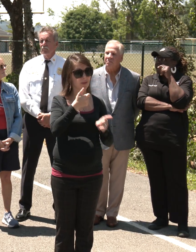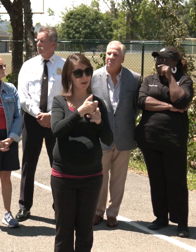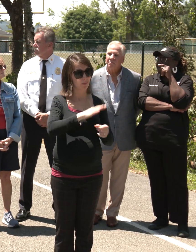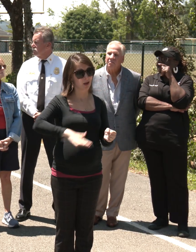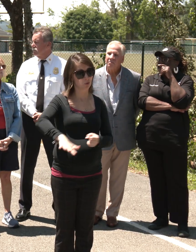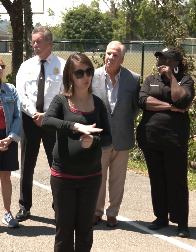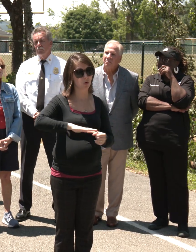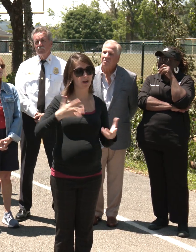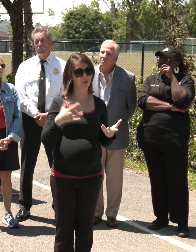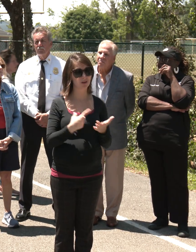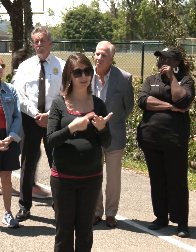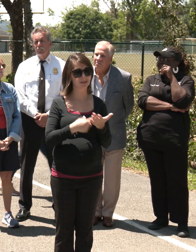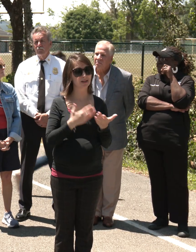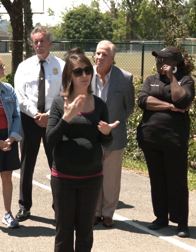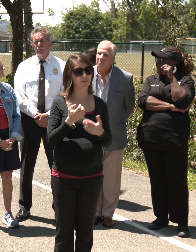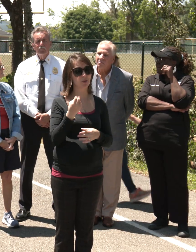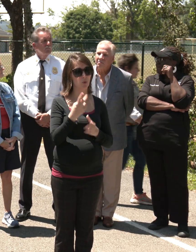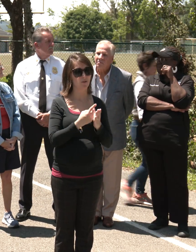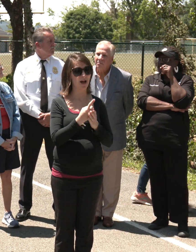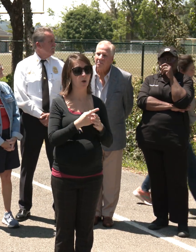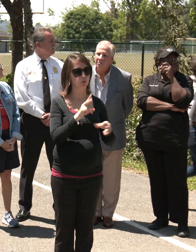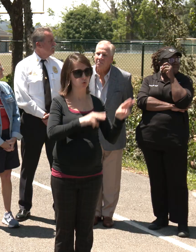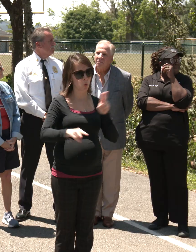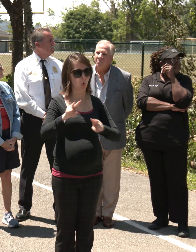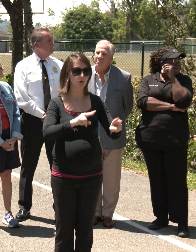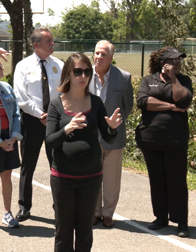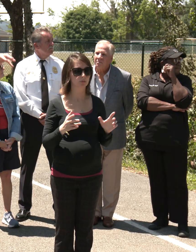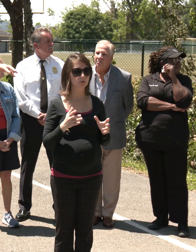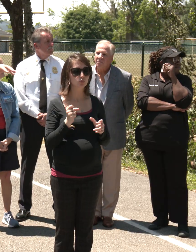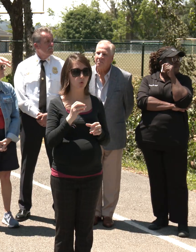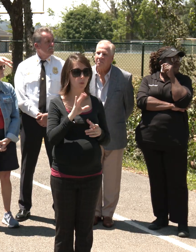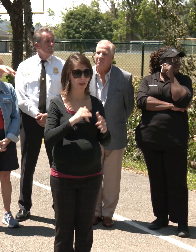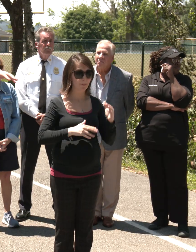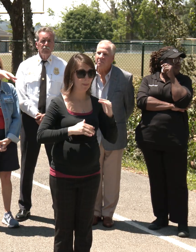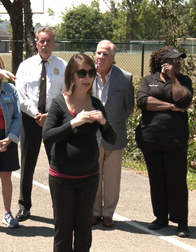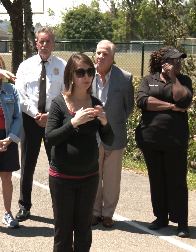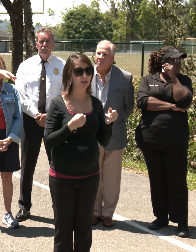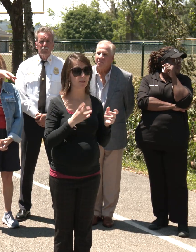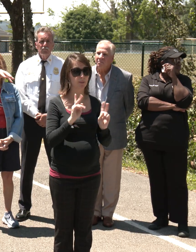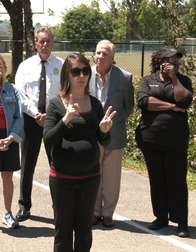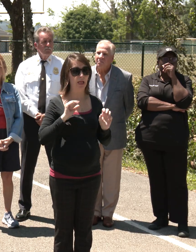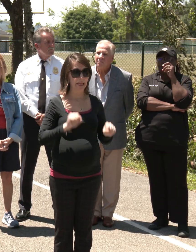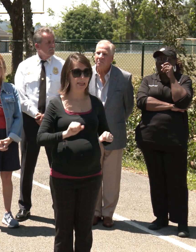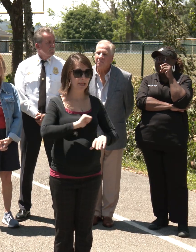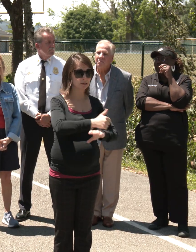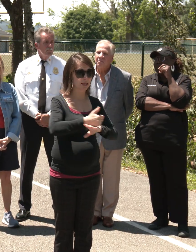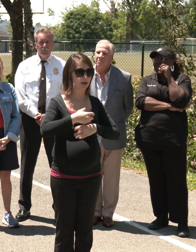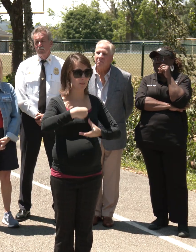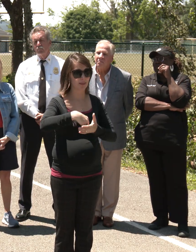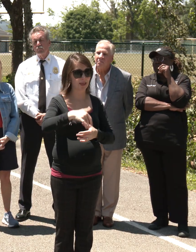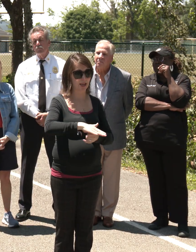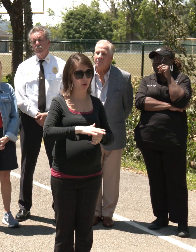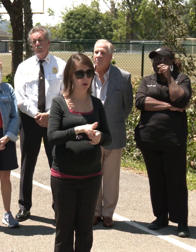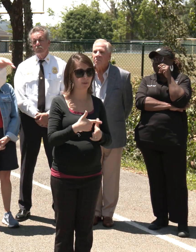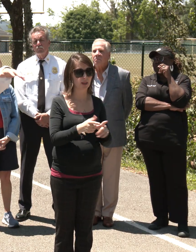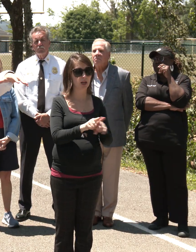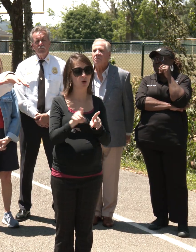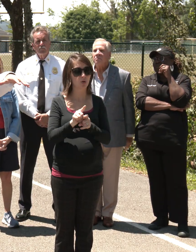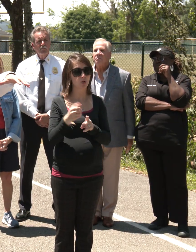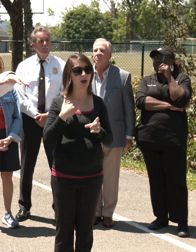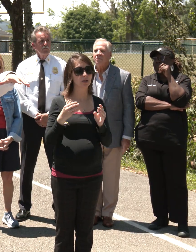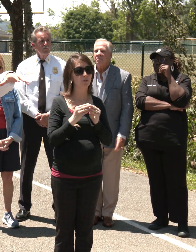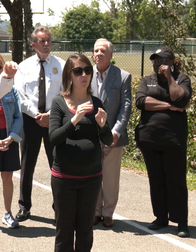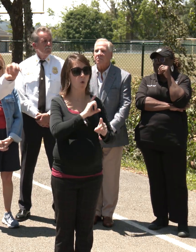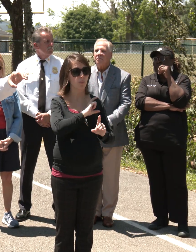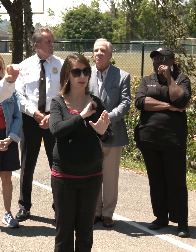I've talked about going to 12-hour tours. So that maximizes how many people I could put in the zone, but at the same time, it puts more officers in the